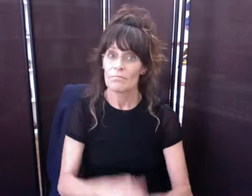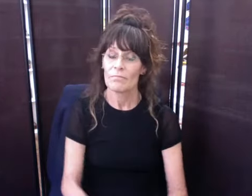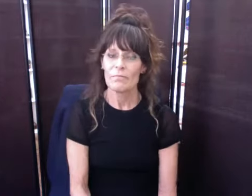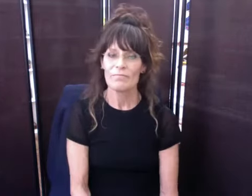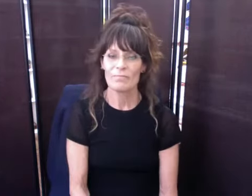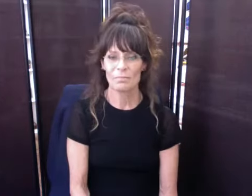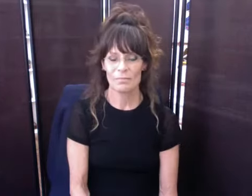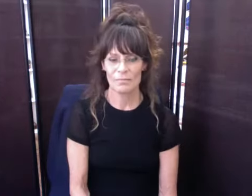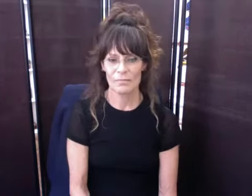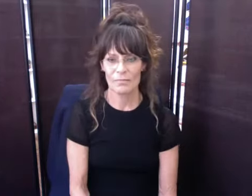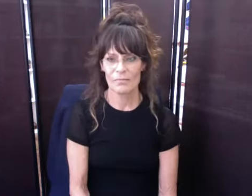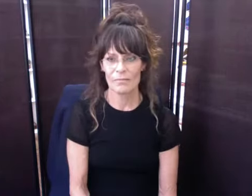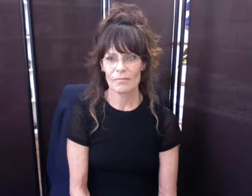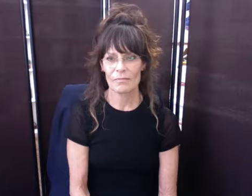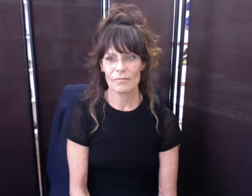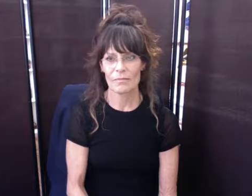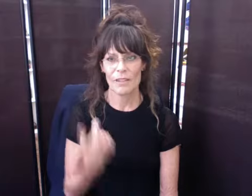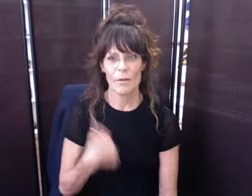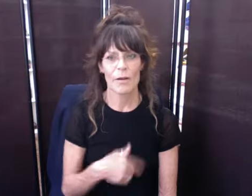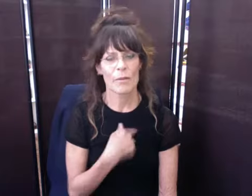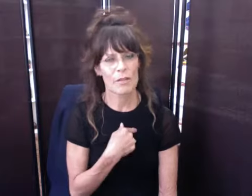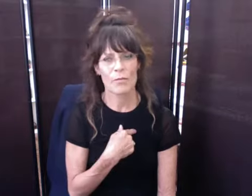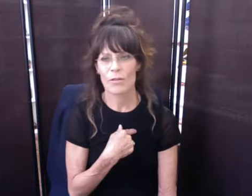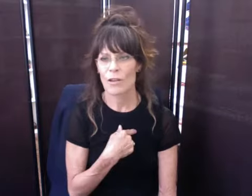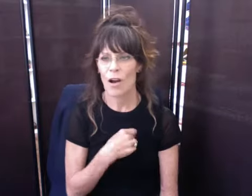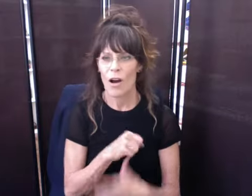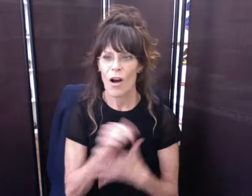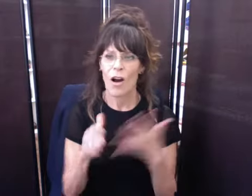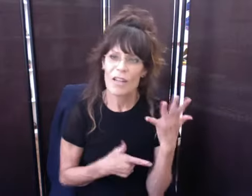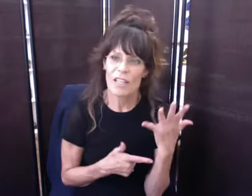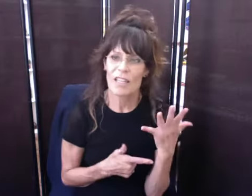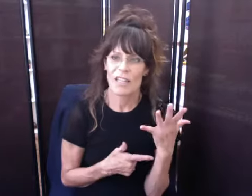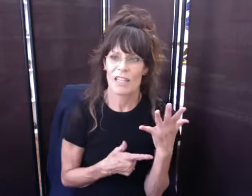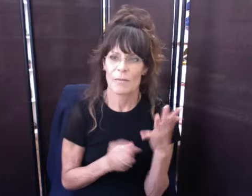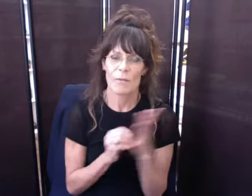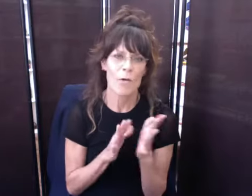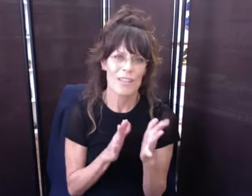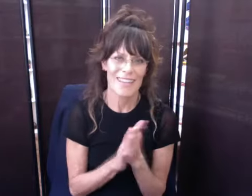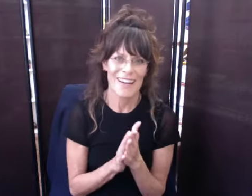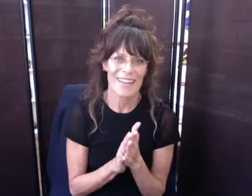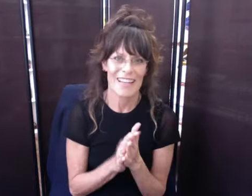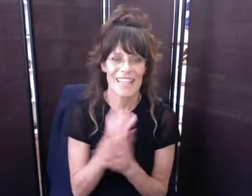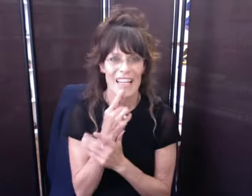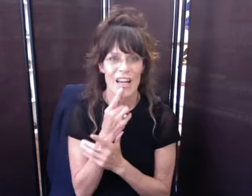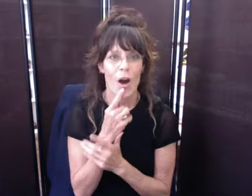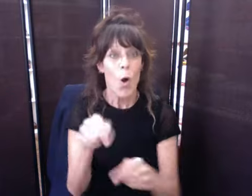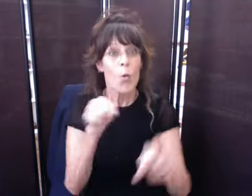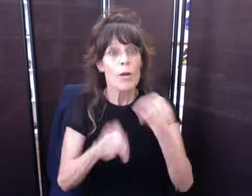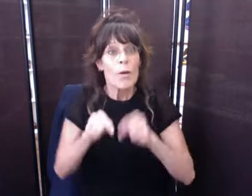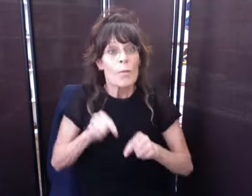It wouldn't be limited to it. And we went through this whole thing. We got it all down on paper. And then it says we go back to that list and we ask ourselves what we